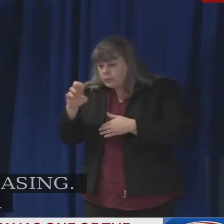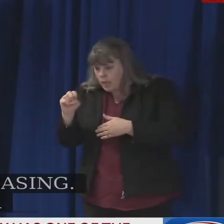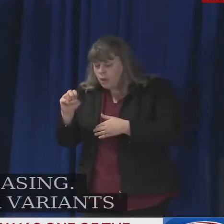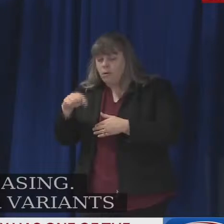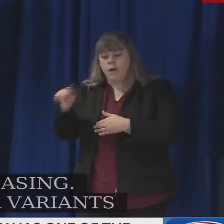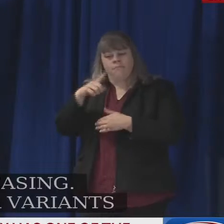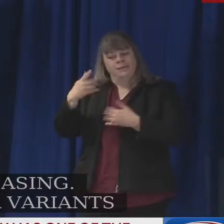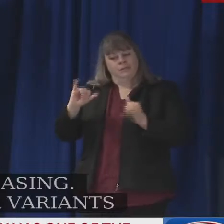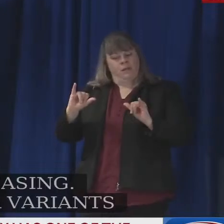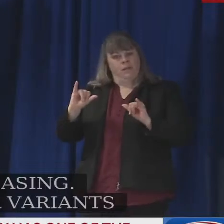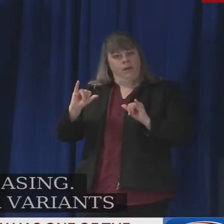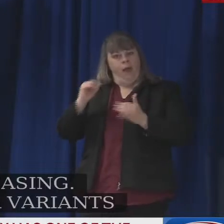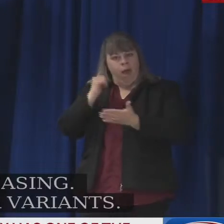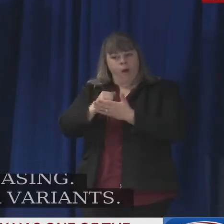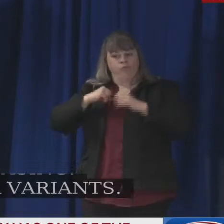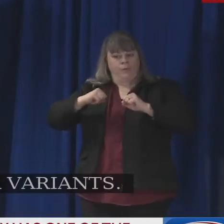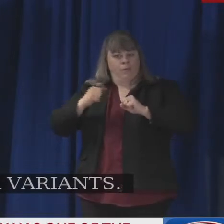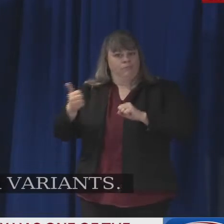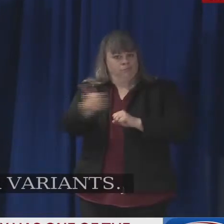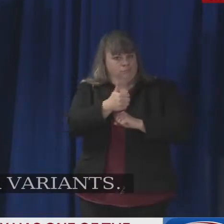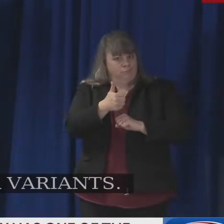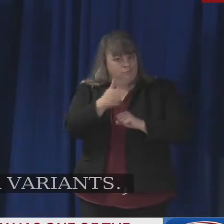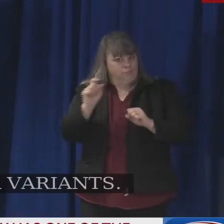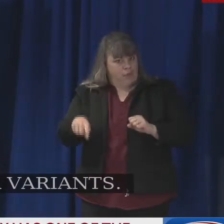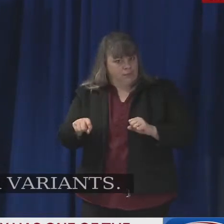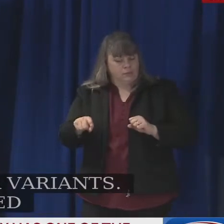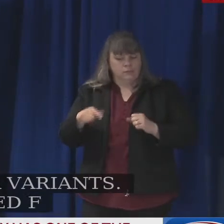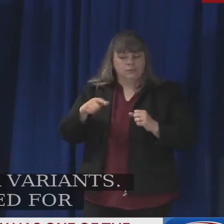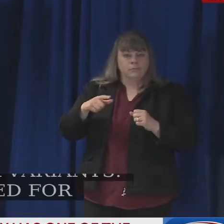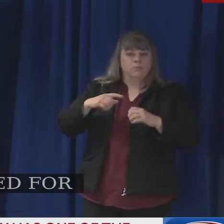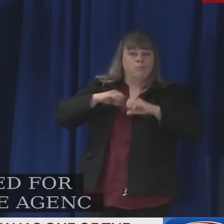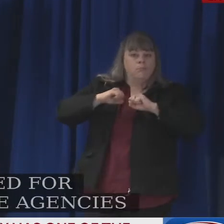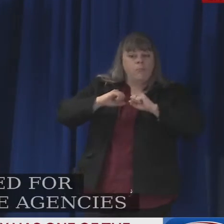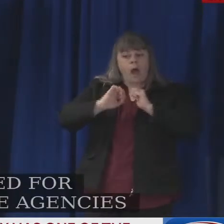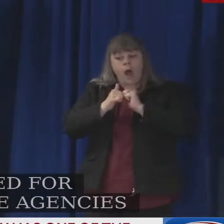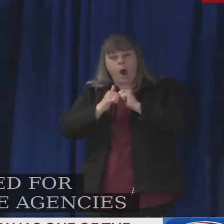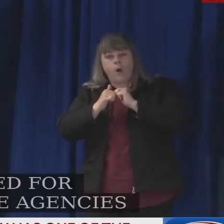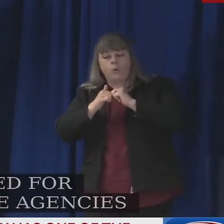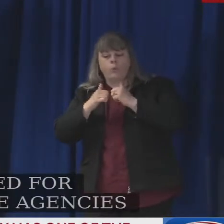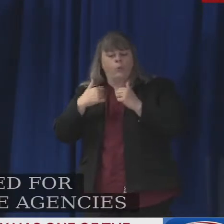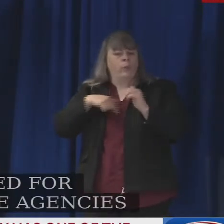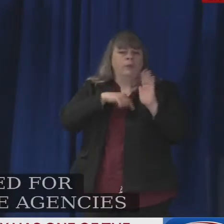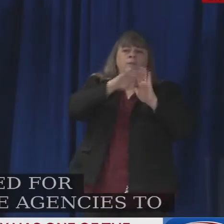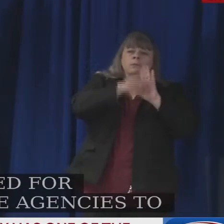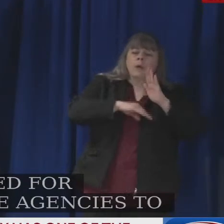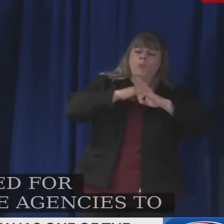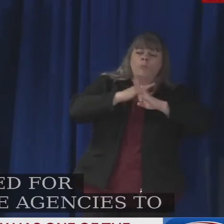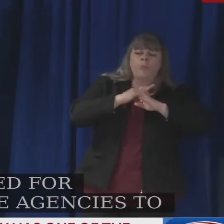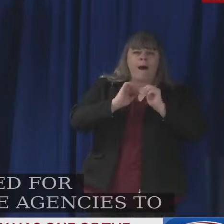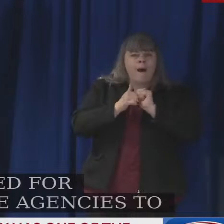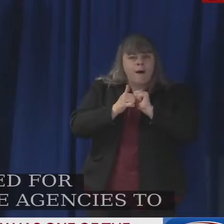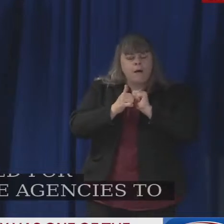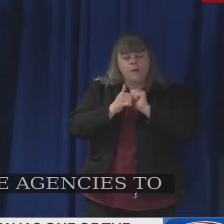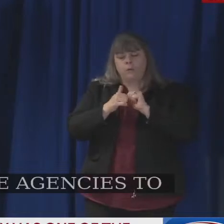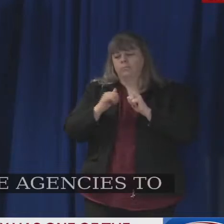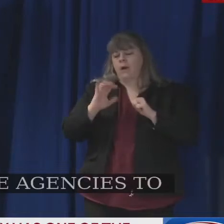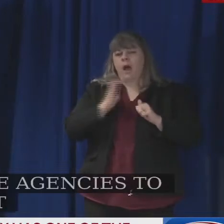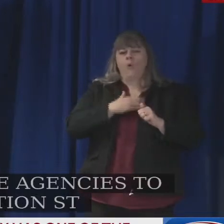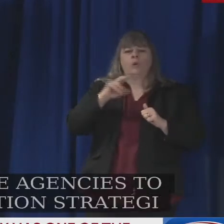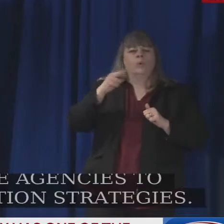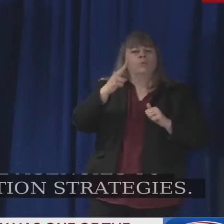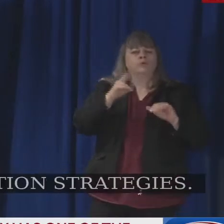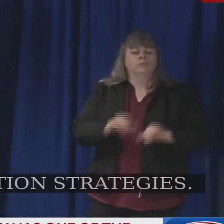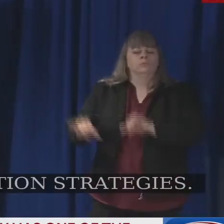prevention strategies. And there's a whole list of different prevention strategies that we've, you know, talked about before in our New Hampshire Universal